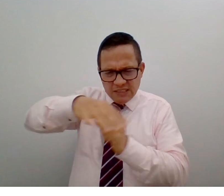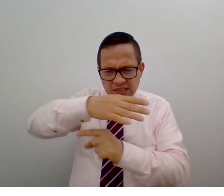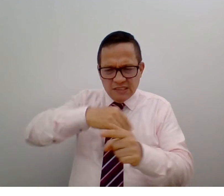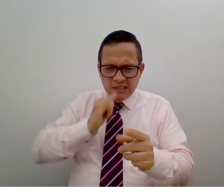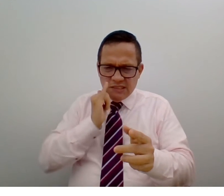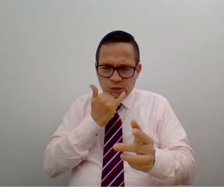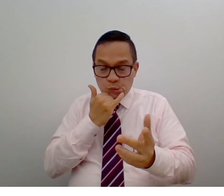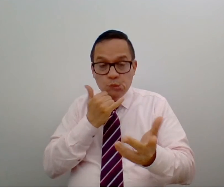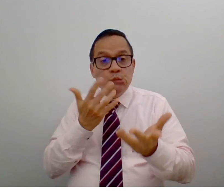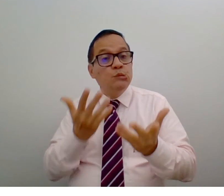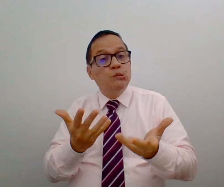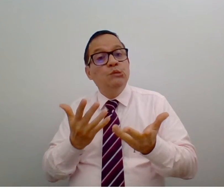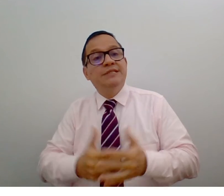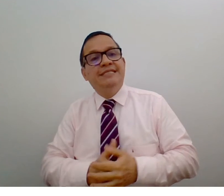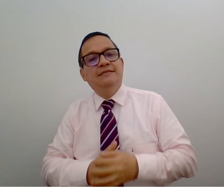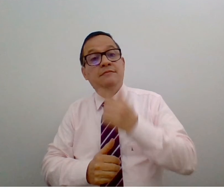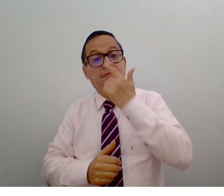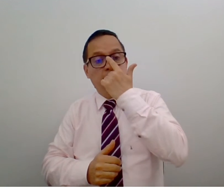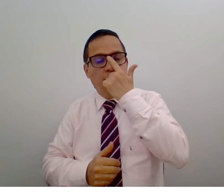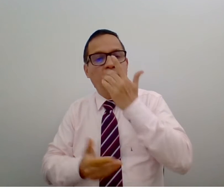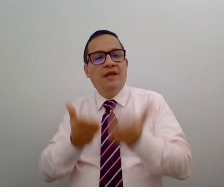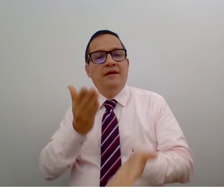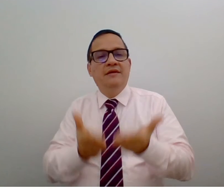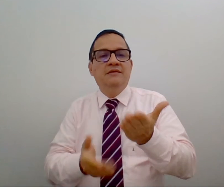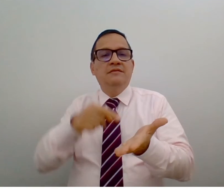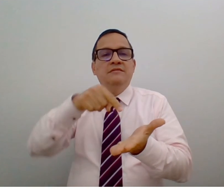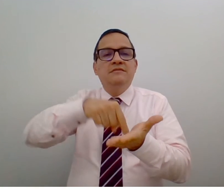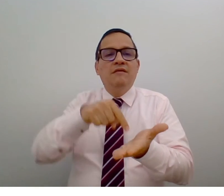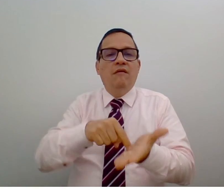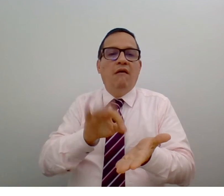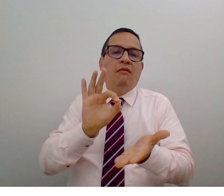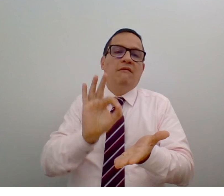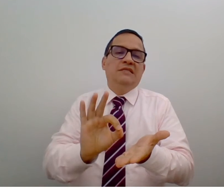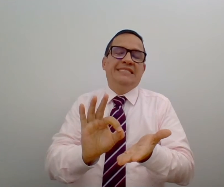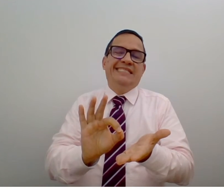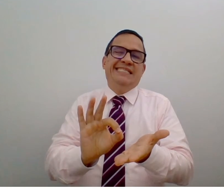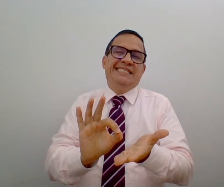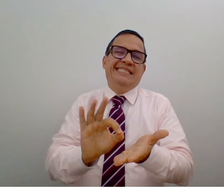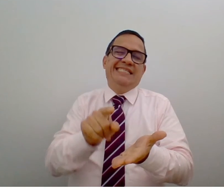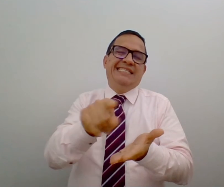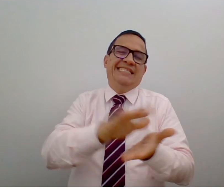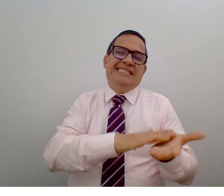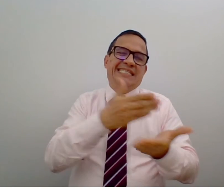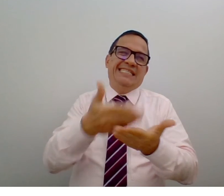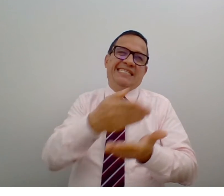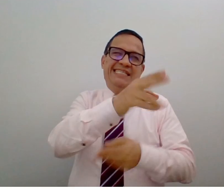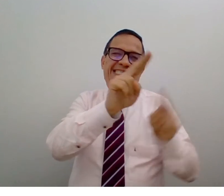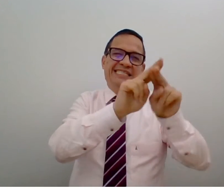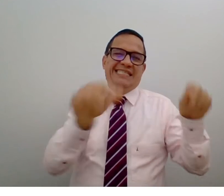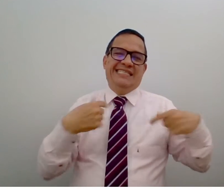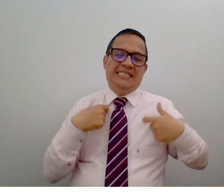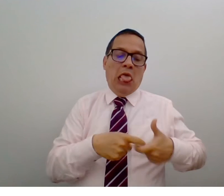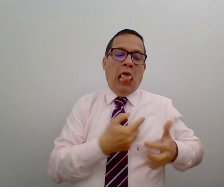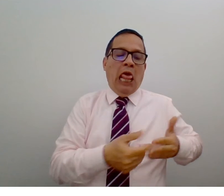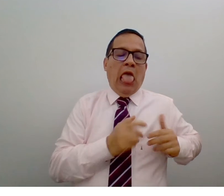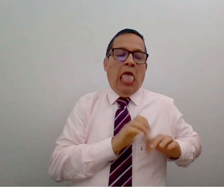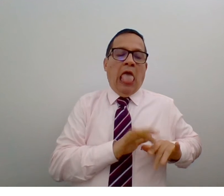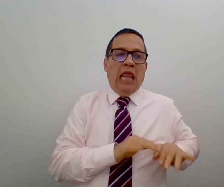misspelt. It is very evident the use of online translators in the